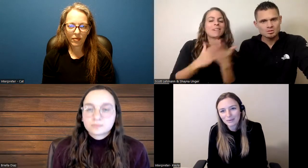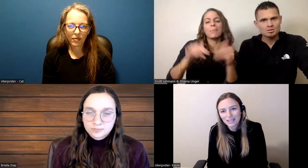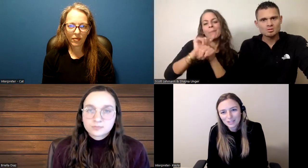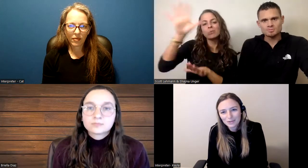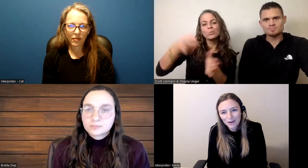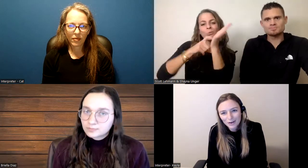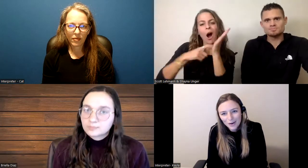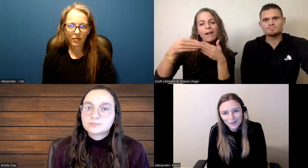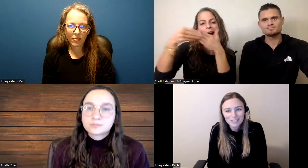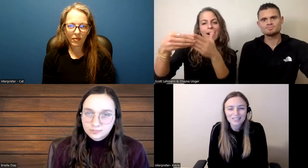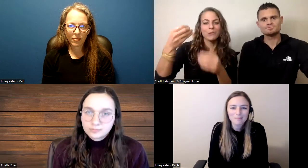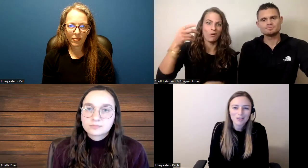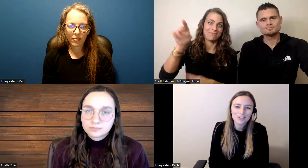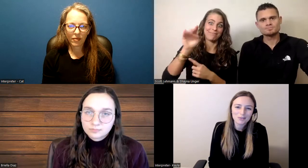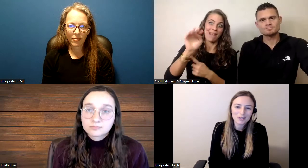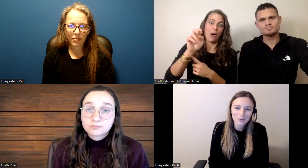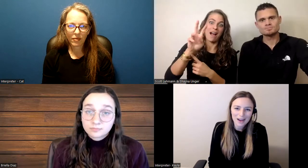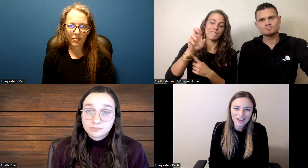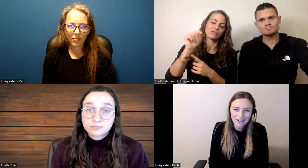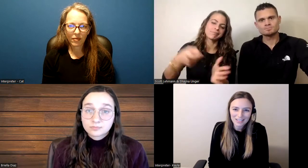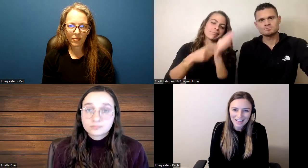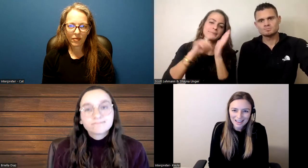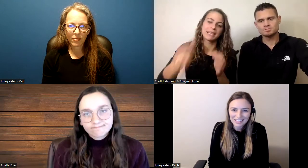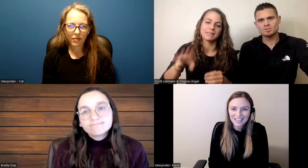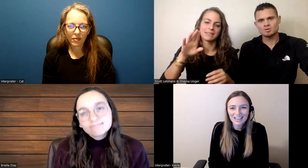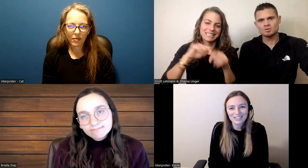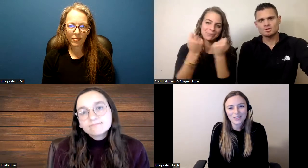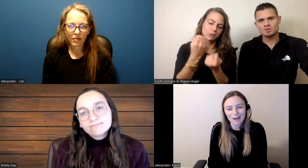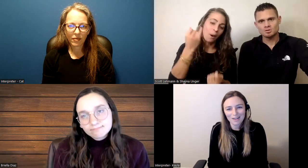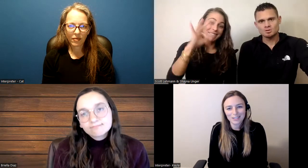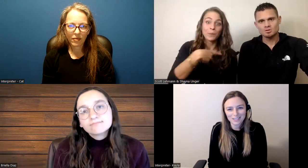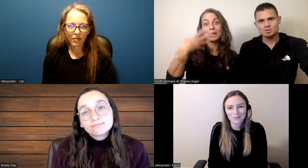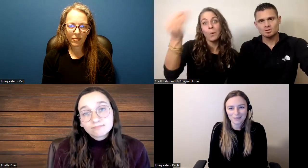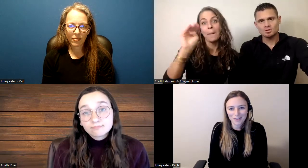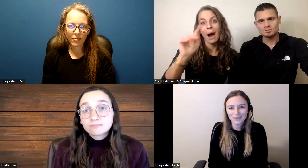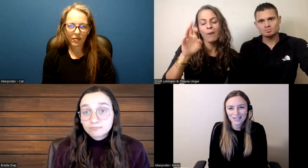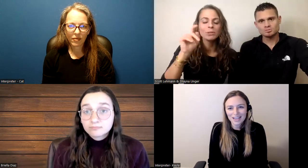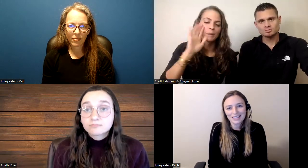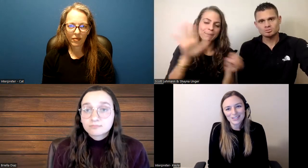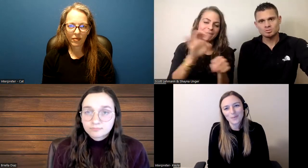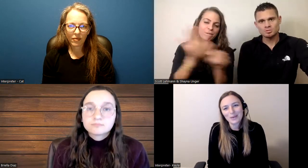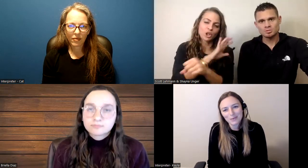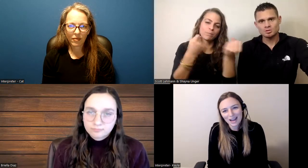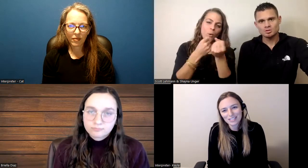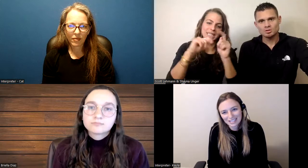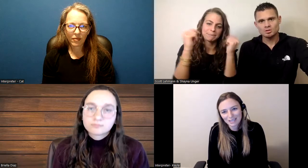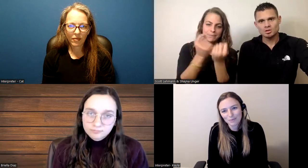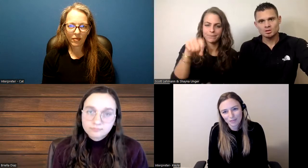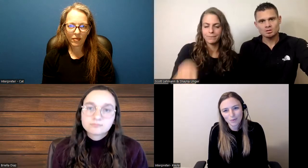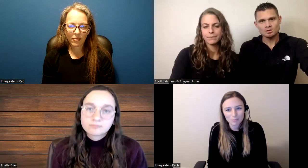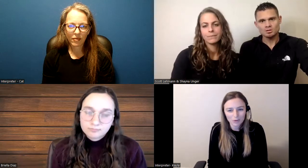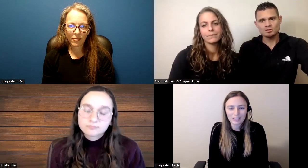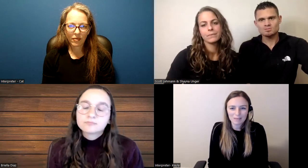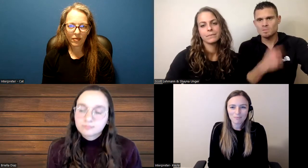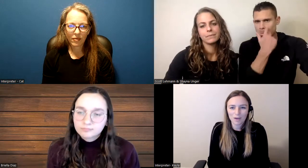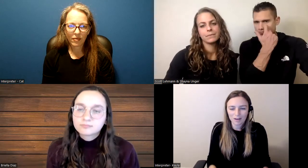we would like to do it on our own, but some mountains do require having that. And so Mount Everest is one of those. And so we will have a team with a